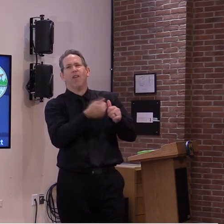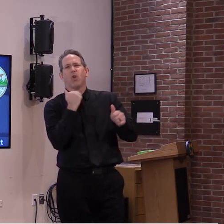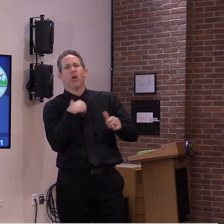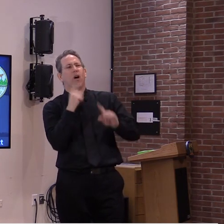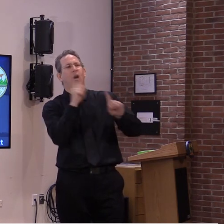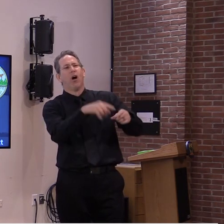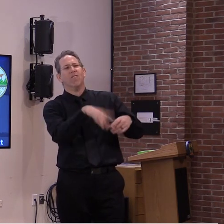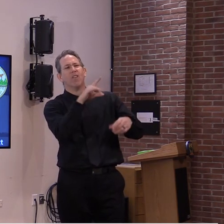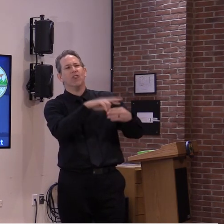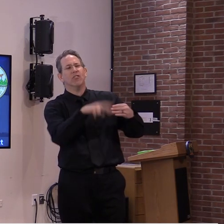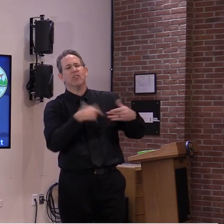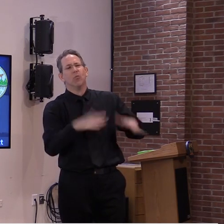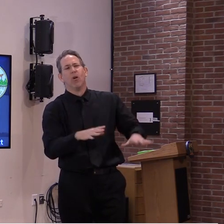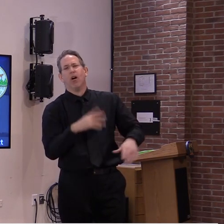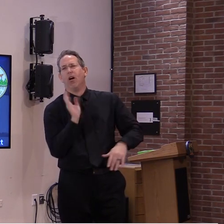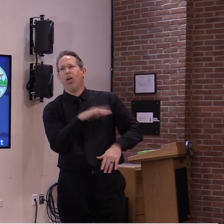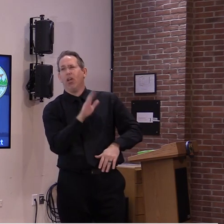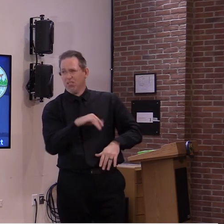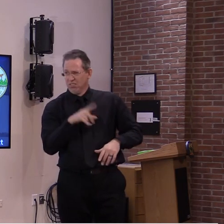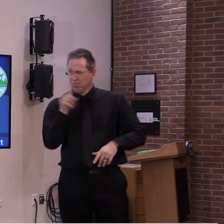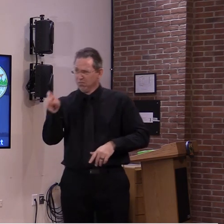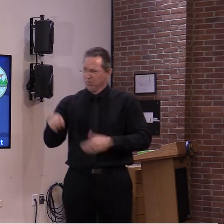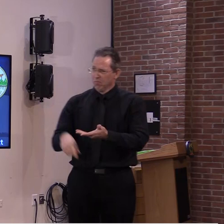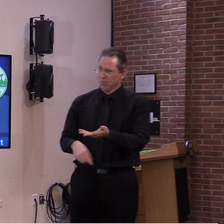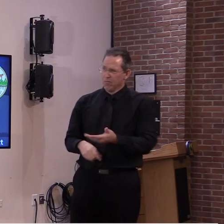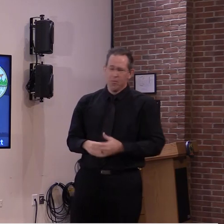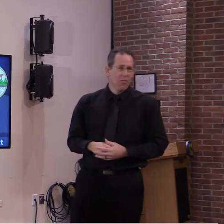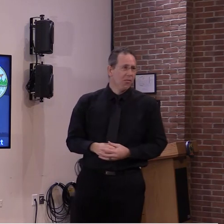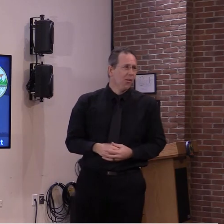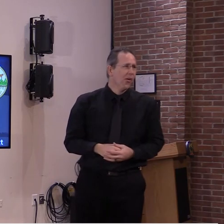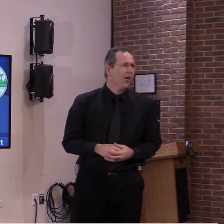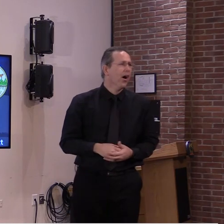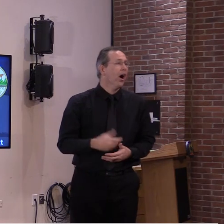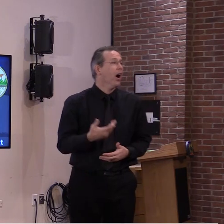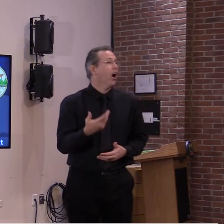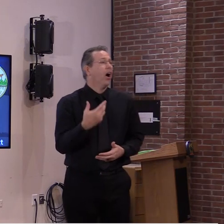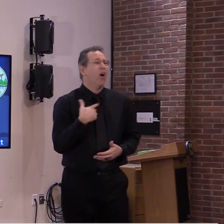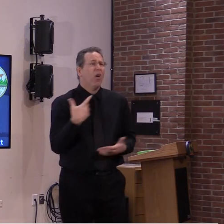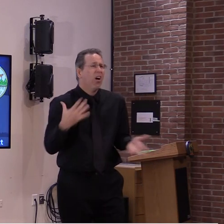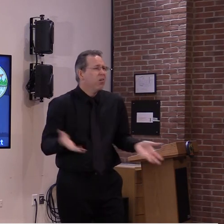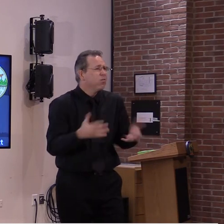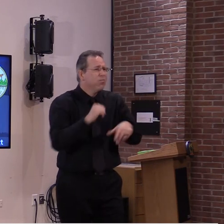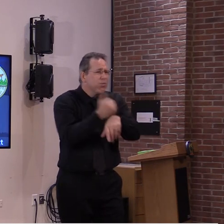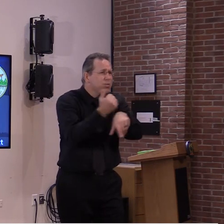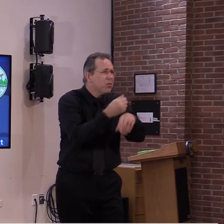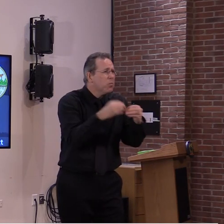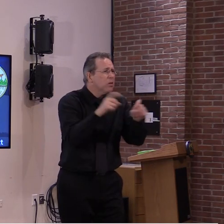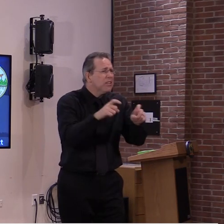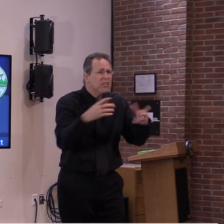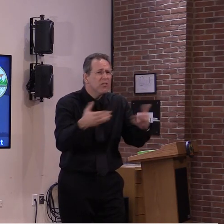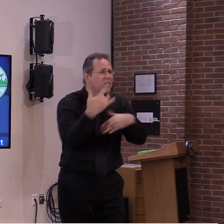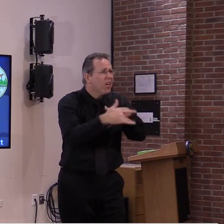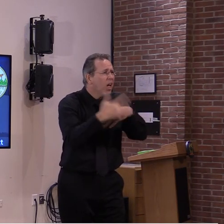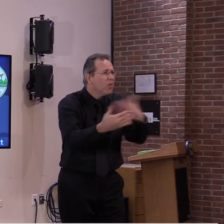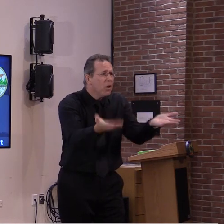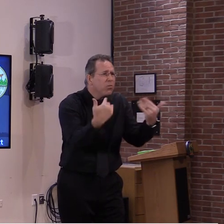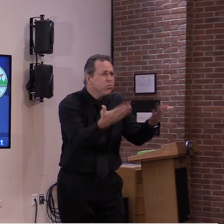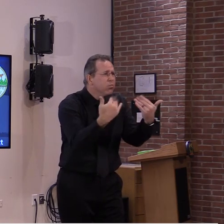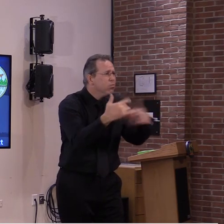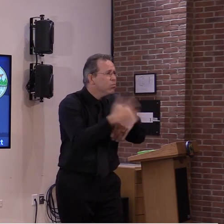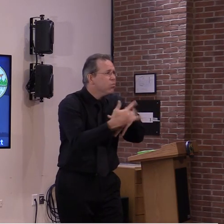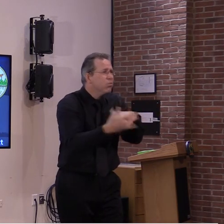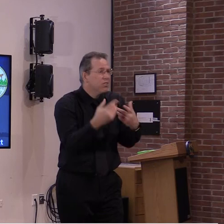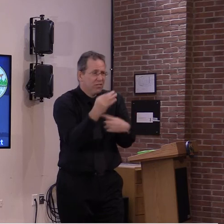last couple of months, and Vermonters were willing. I think it's just the holiday week or holiday